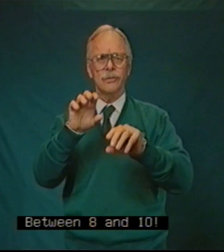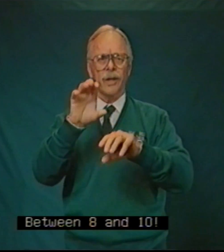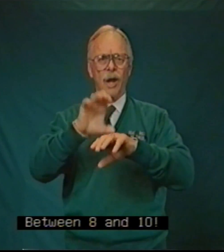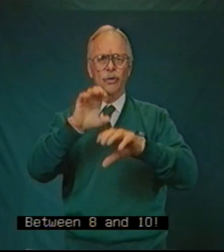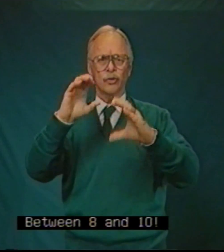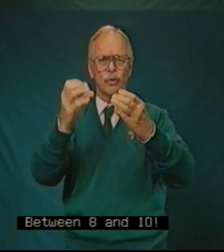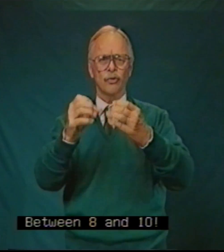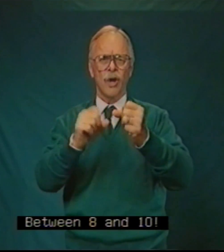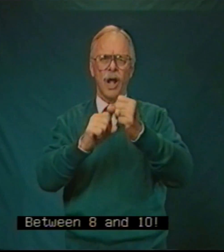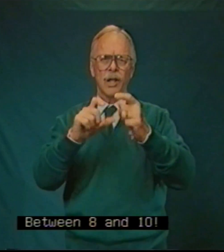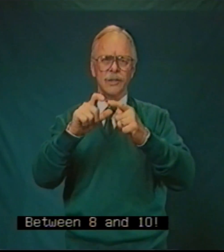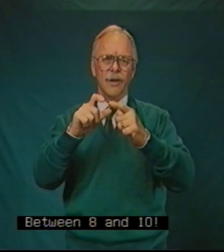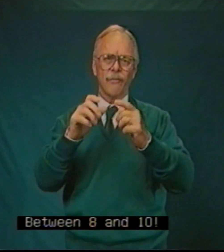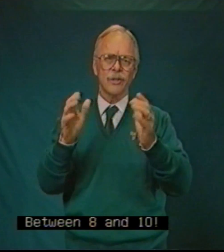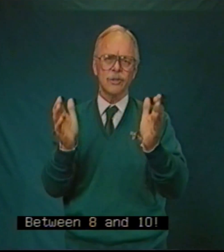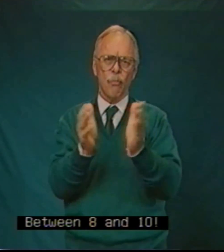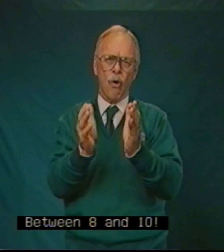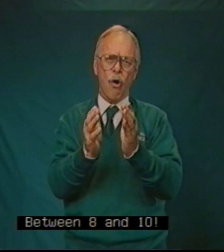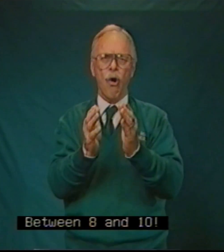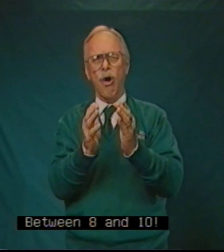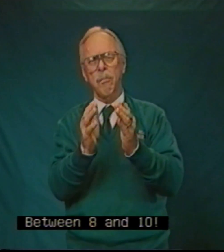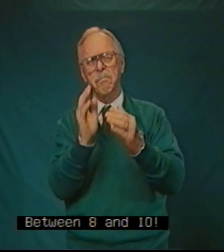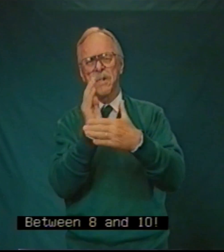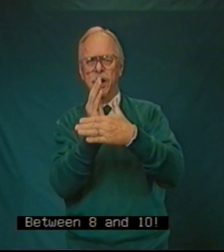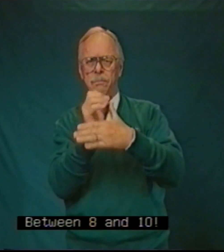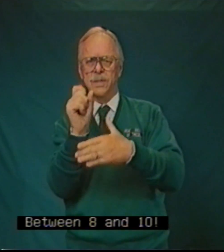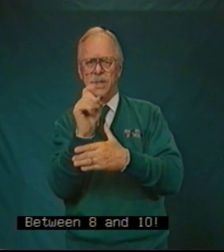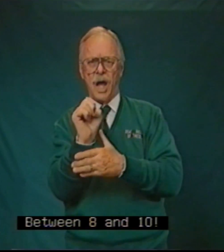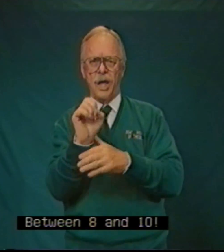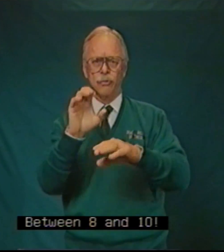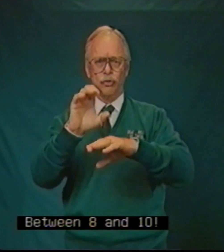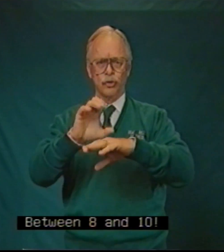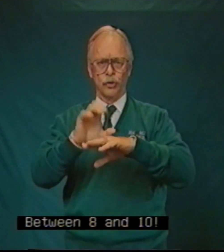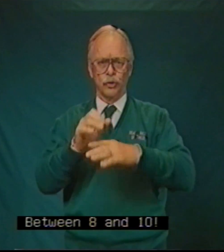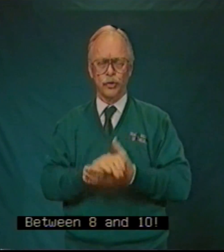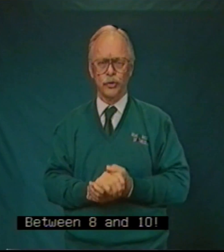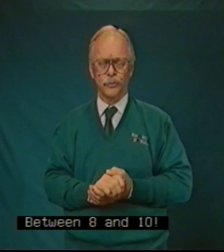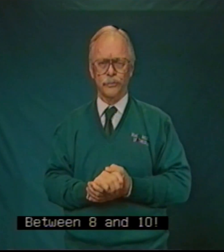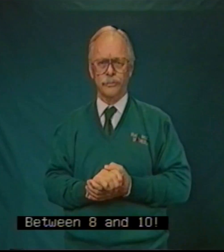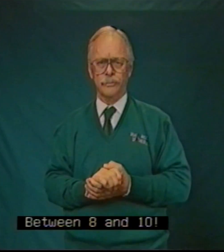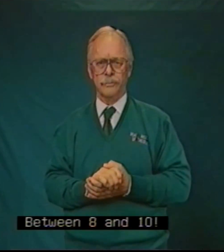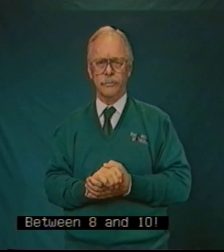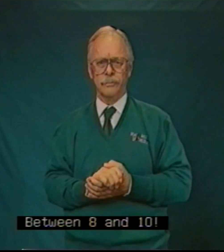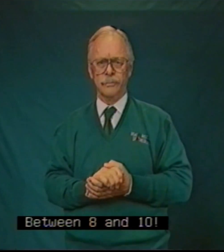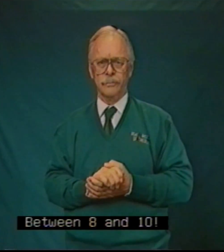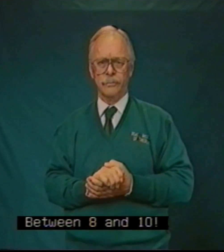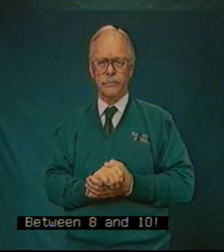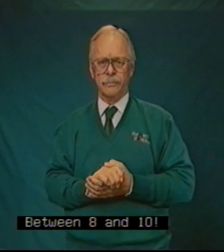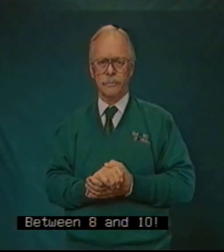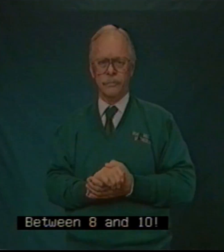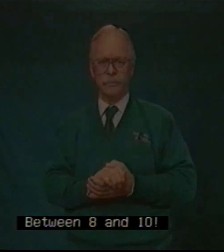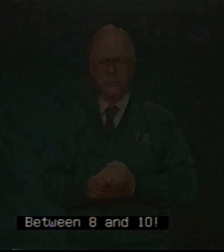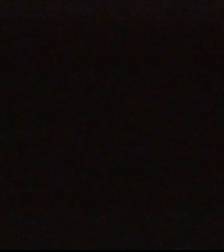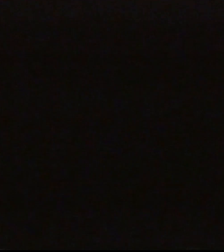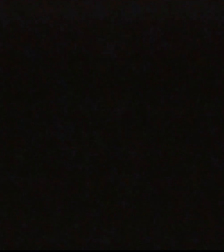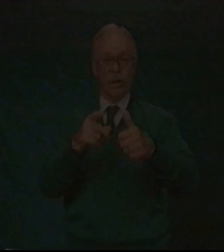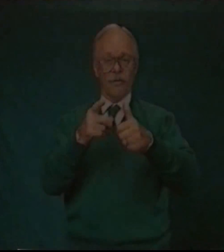the officers on the council. Let's look at the congregational structure of a small or medium-sized church.